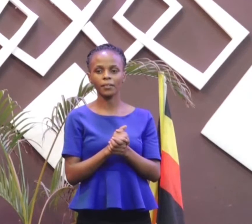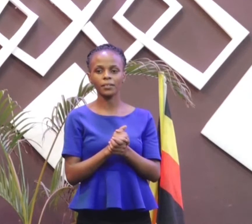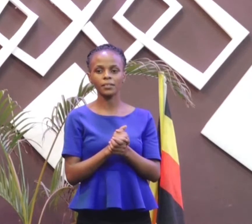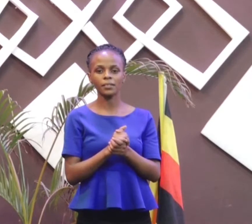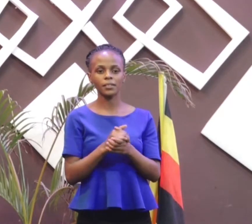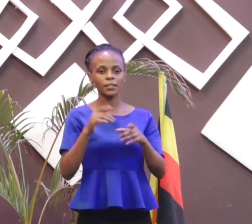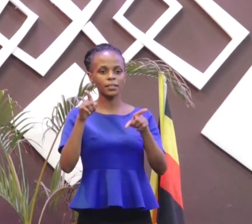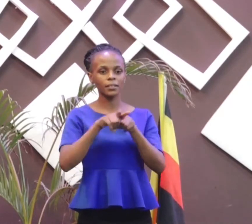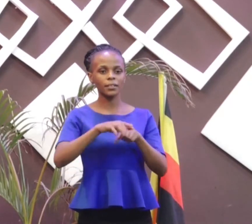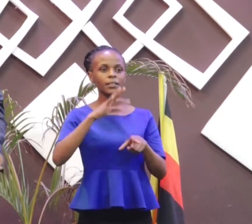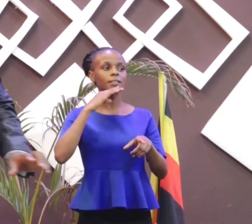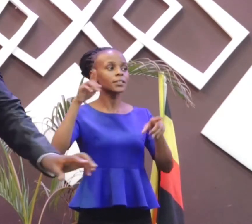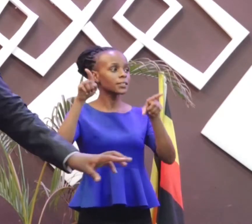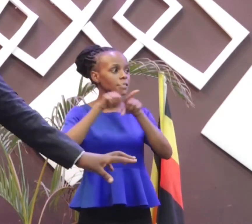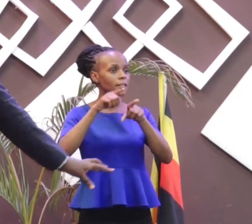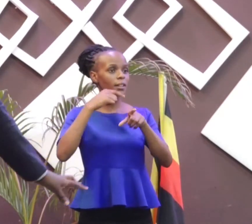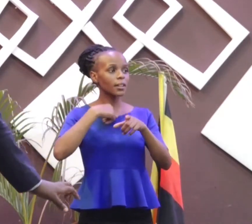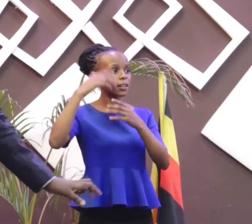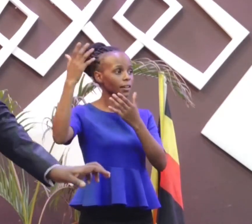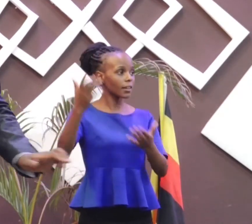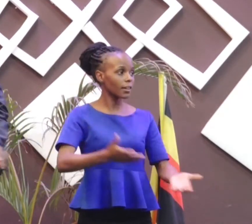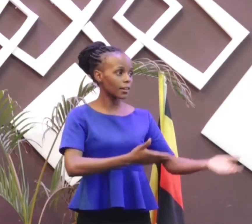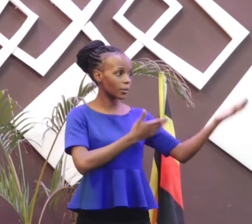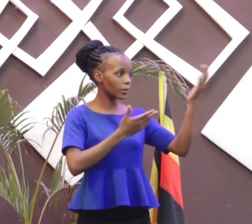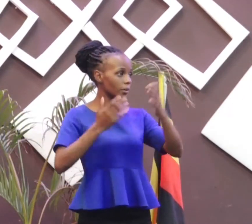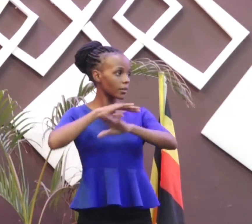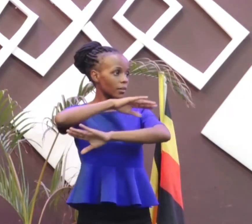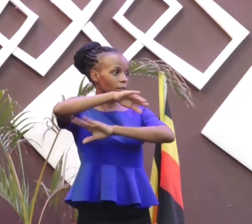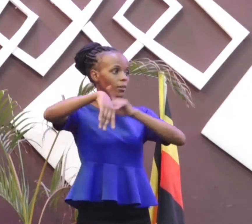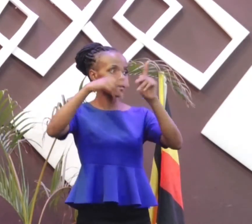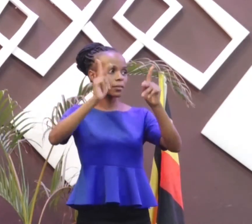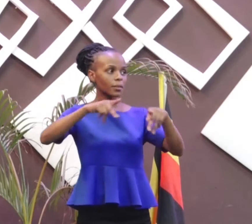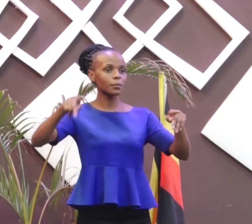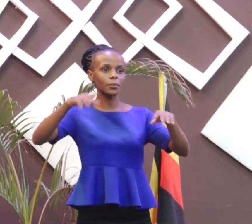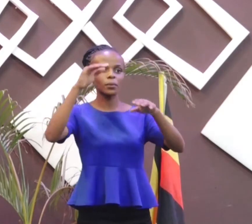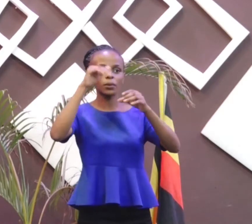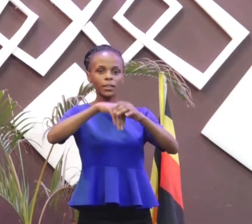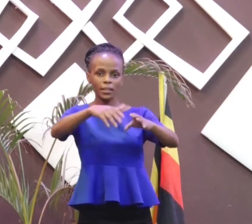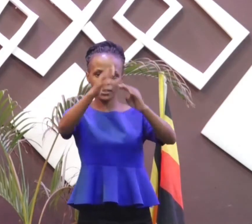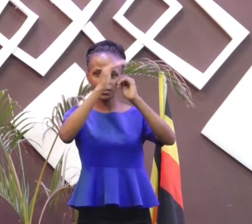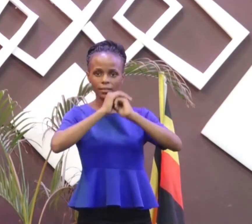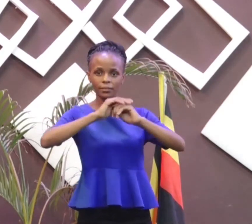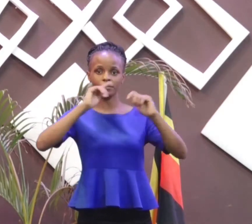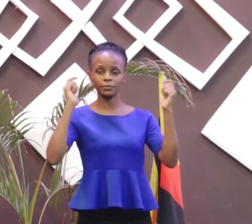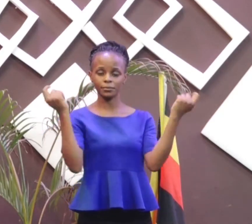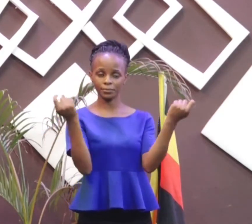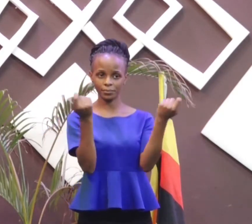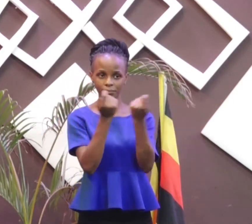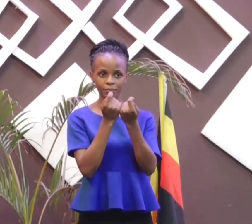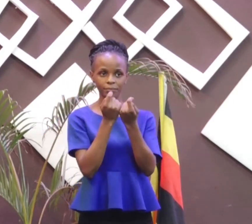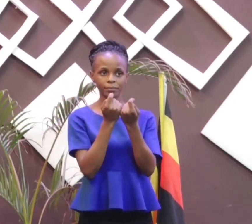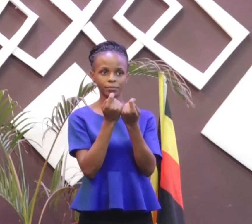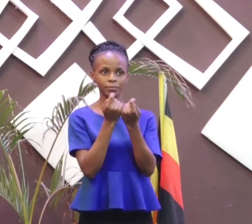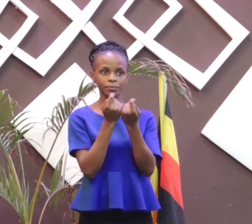kira vino nja kwa nza, wali kubivugana wa sinza. As I speak this, I welcome the instrumentalists, the worship